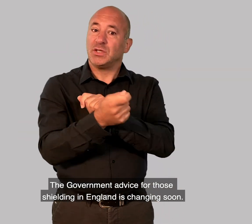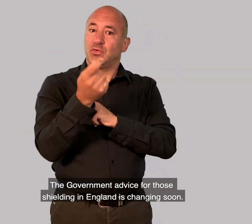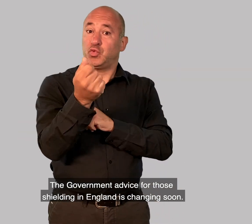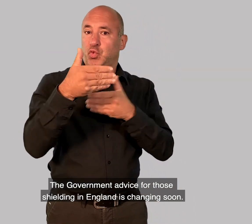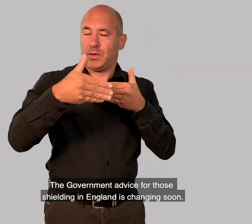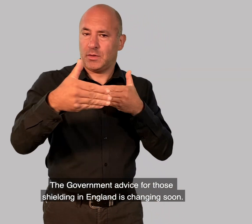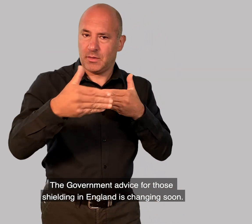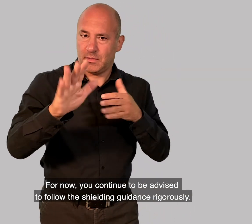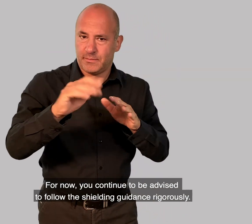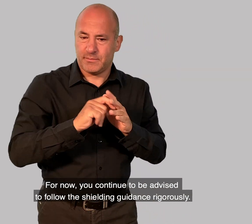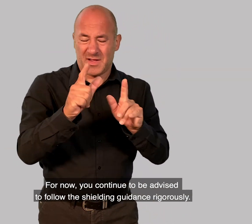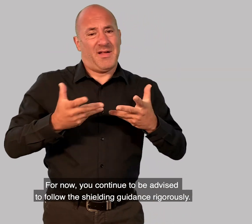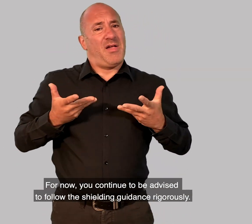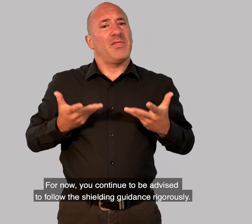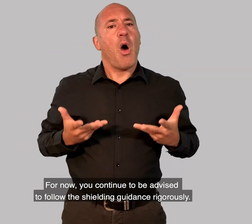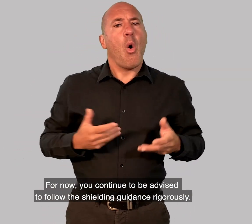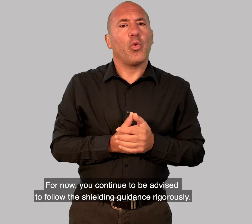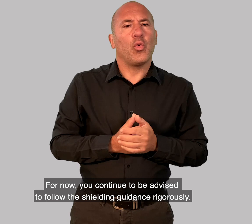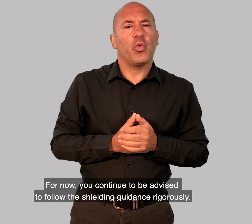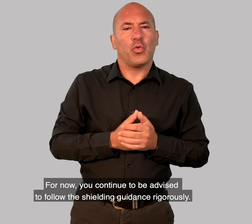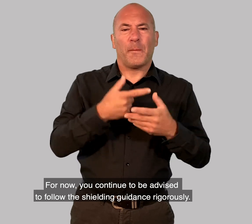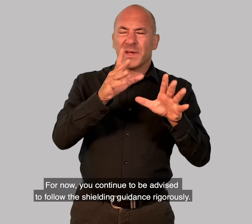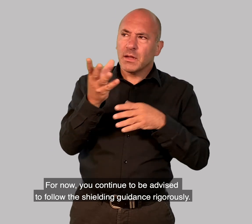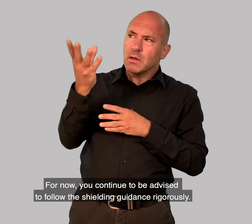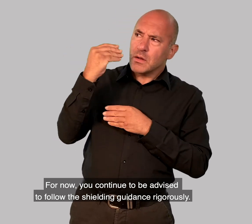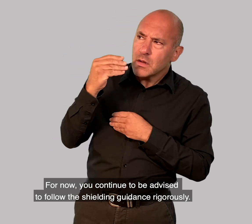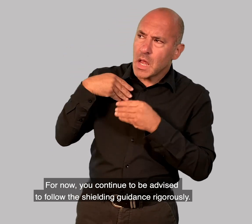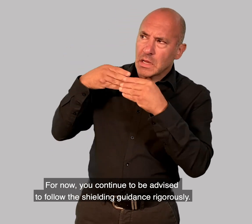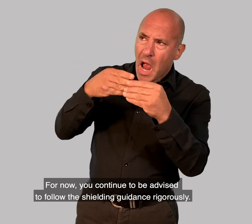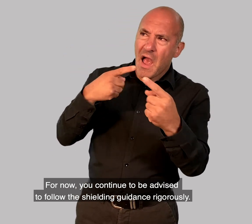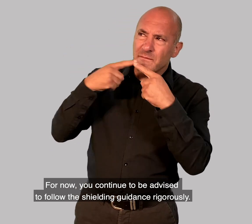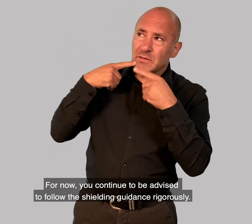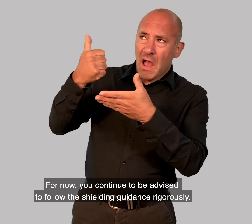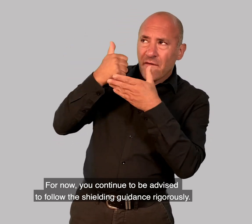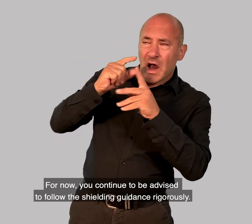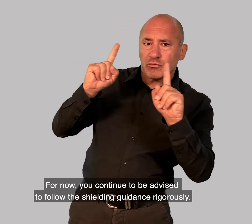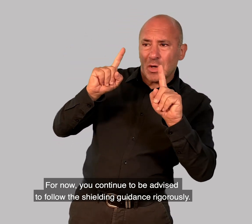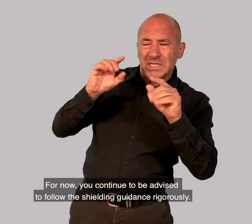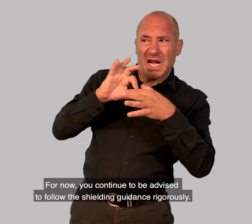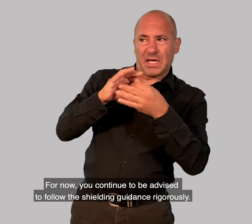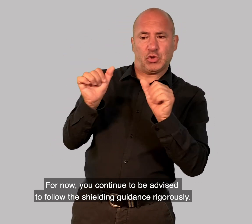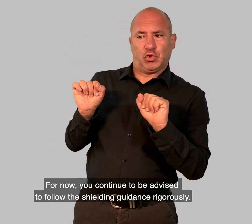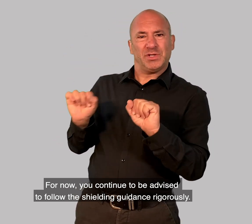For now, you continue to be advised to follow the shielding guidance rigorously.